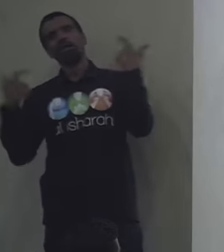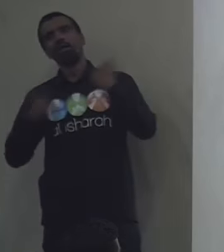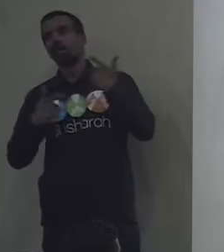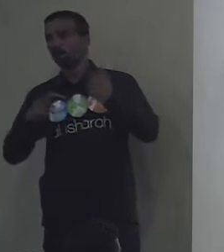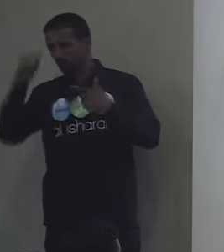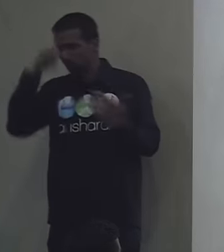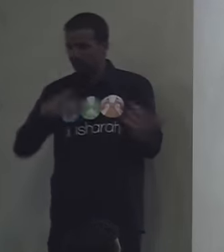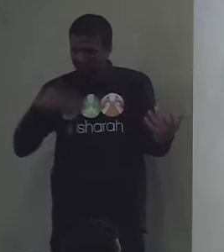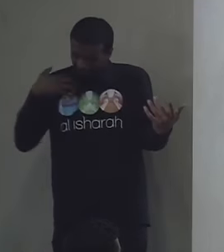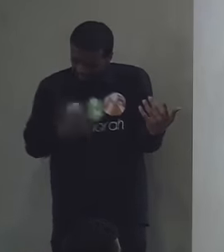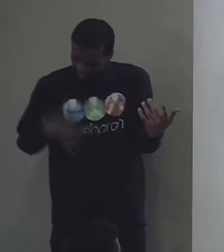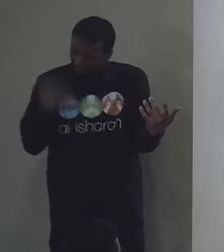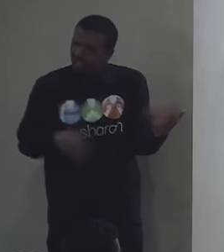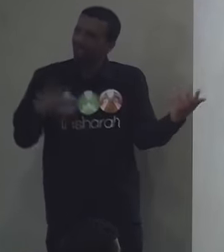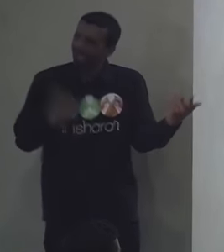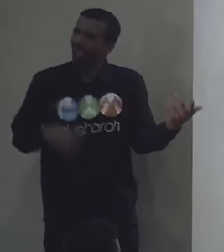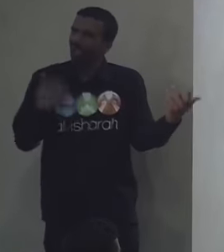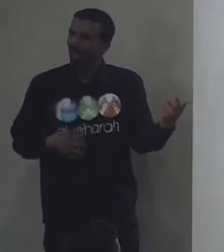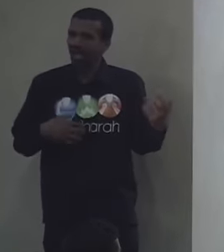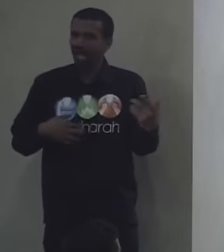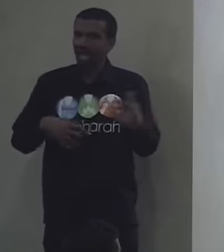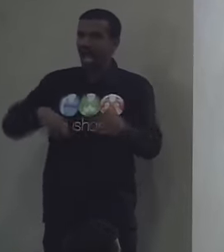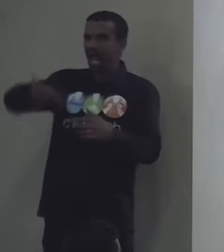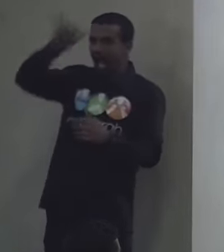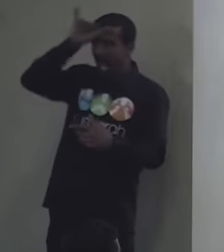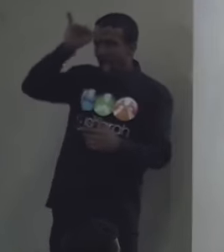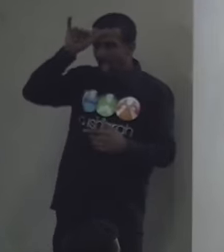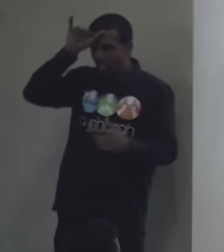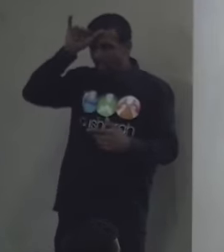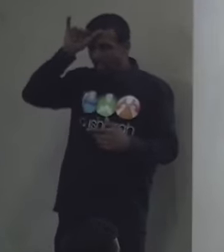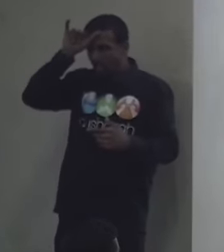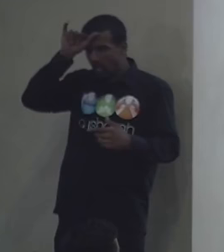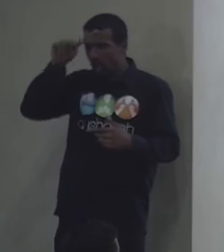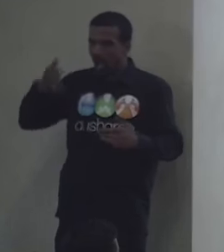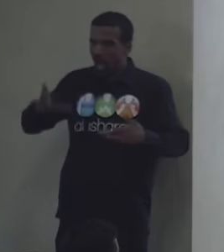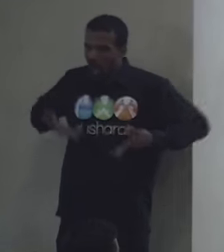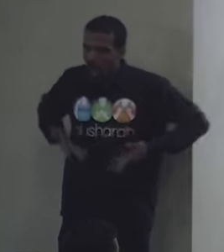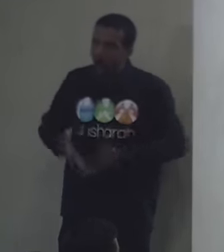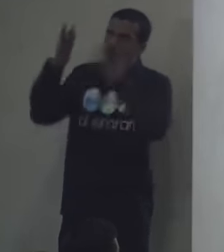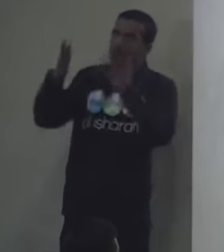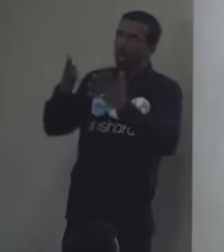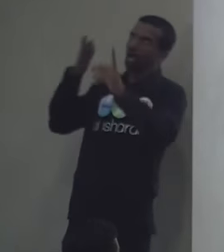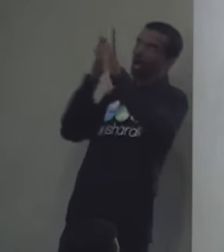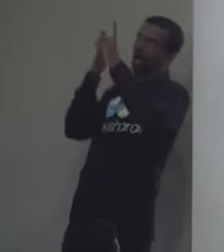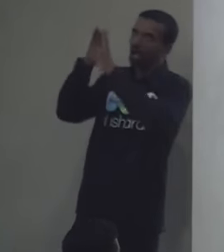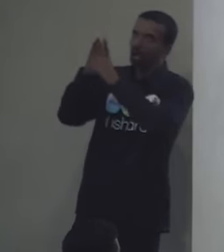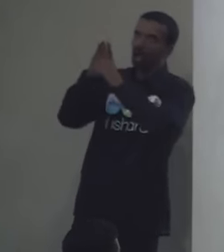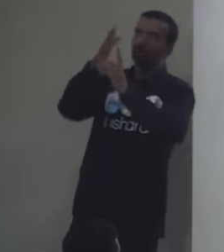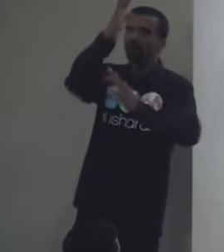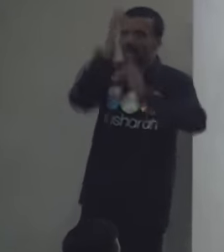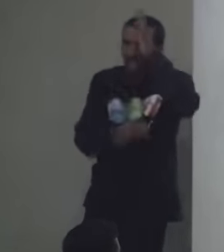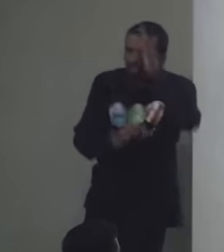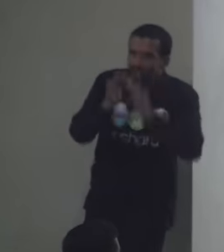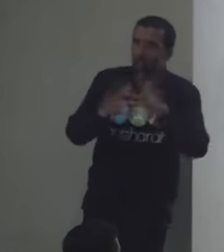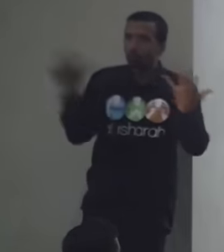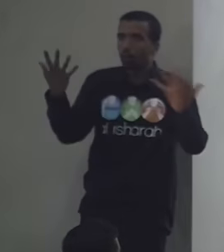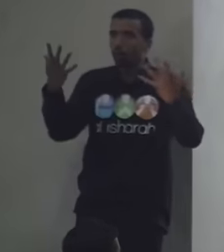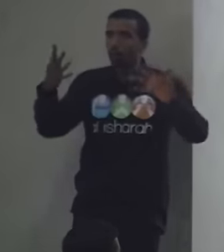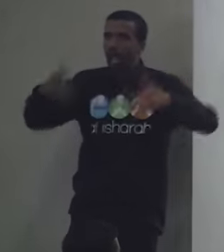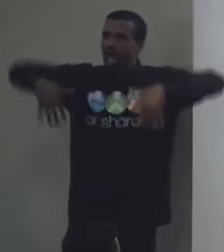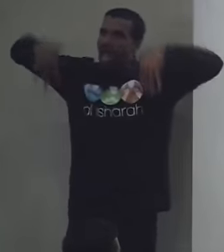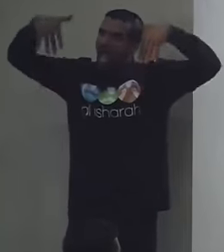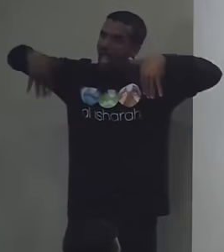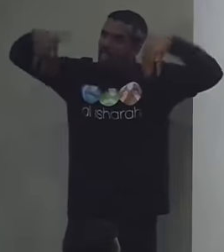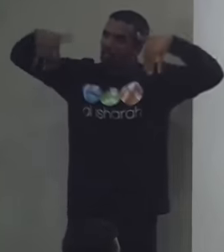know, skulls with like flames on them and Highway to Hell and like, you know, we're Halloween parties where people are dressed